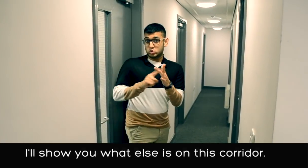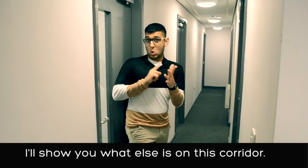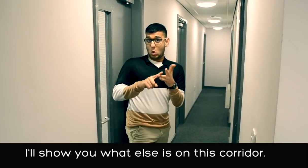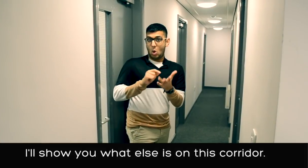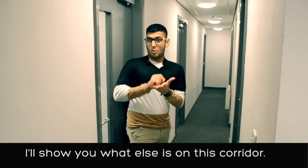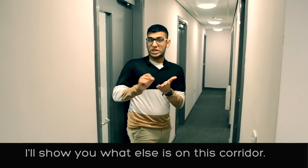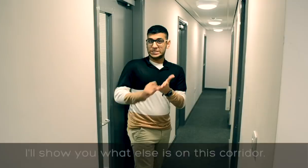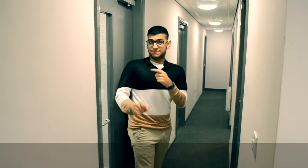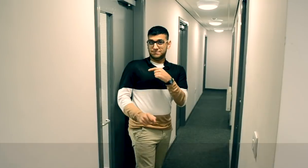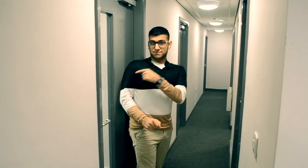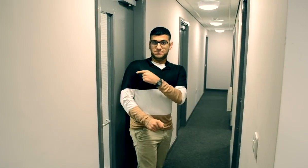in this corridor.